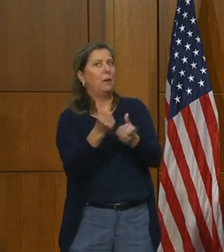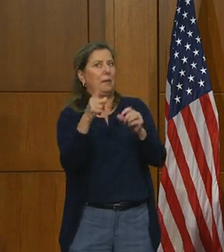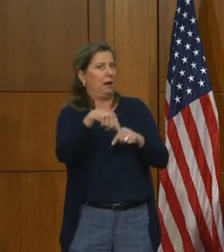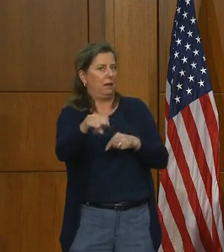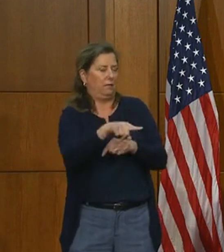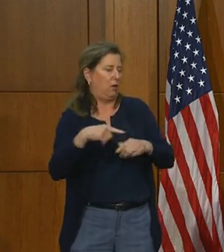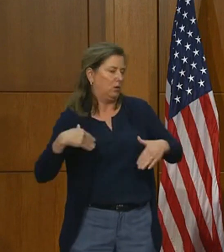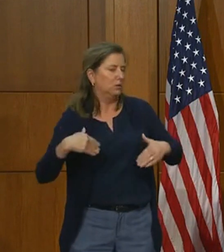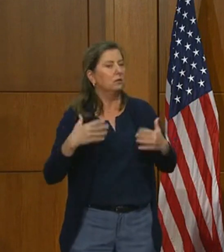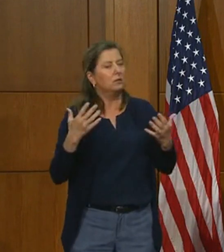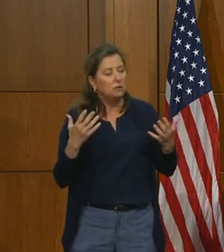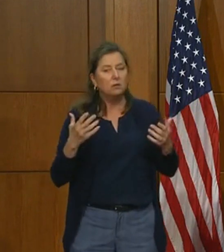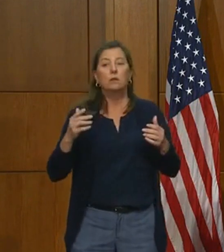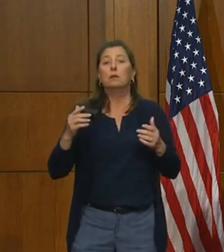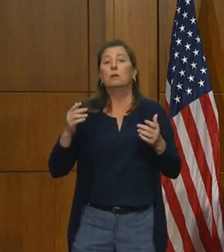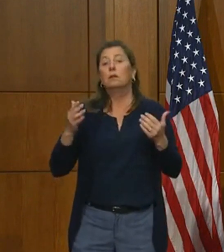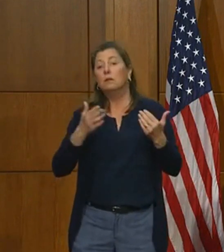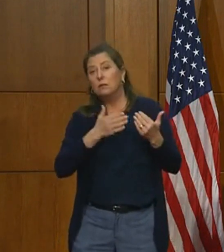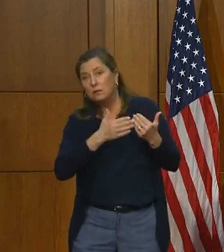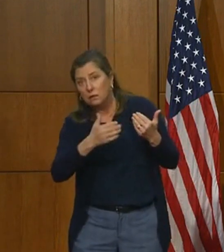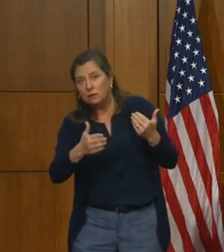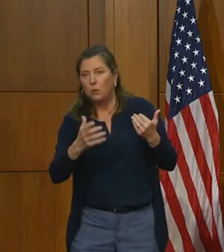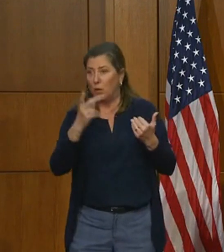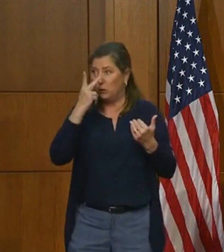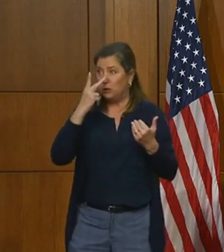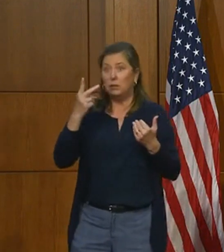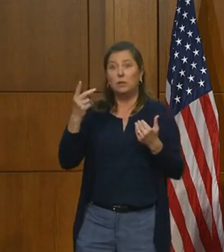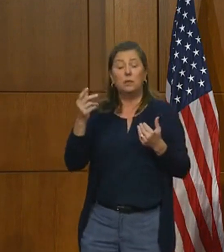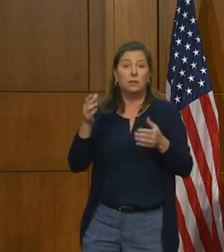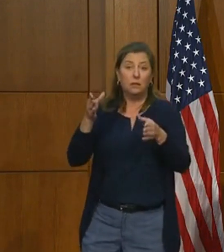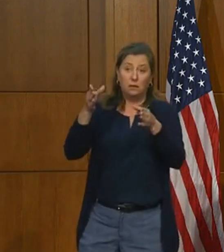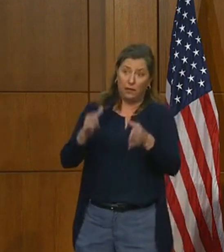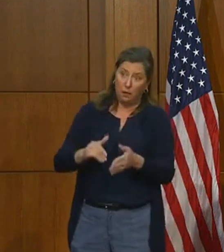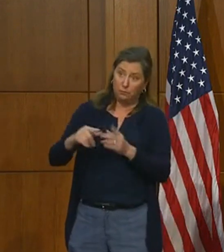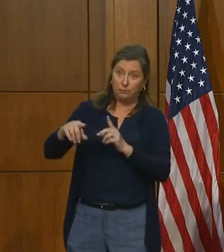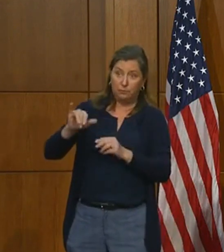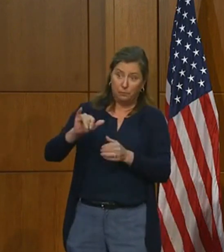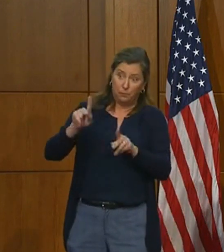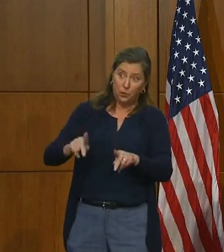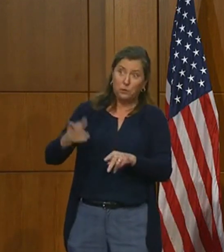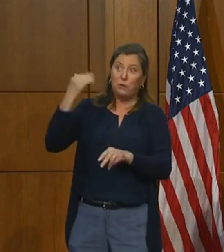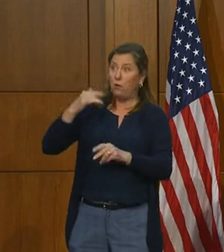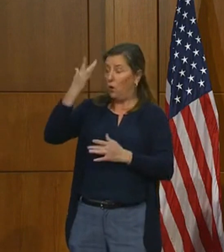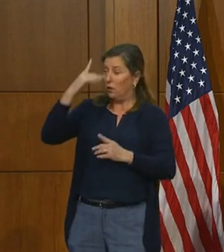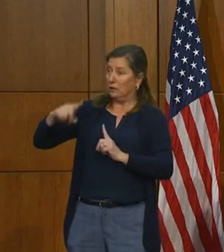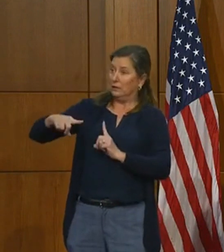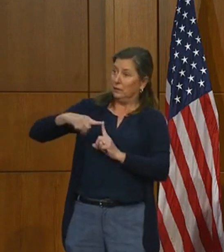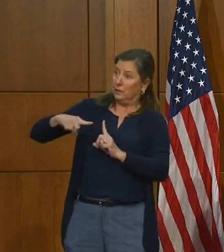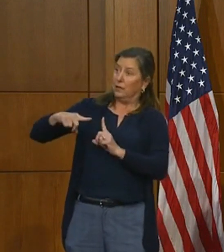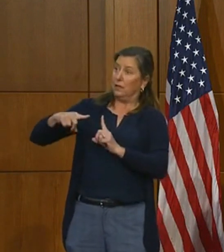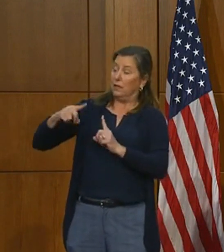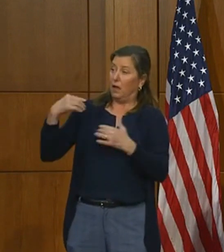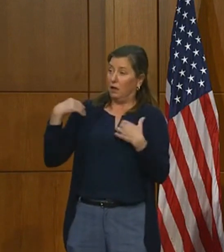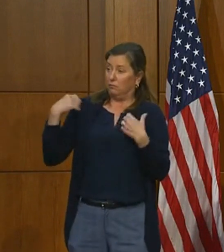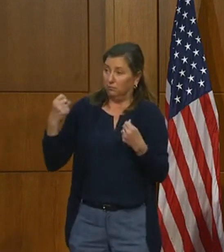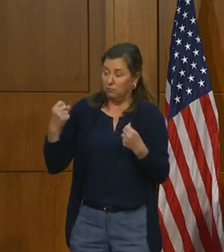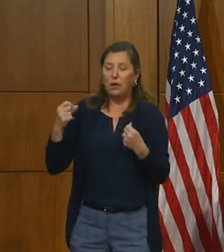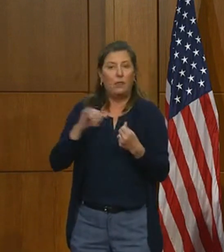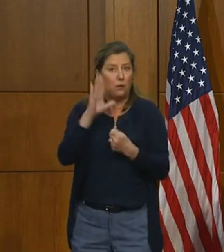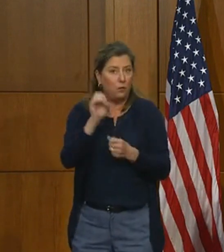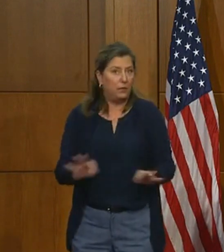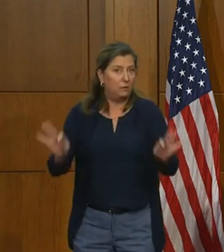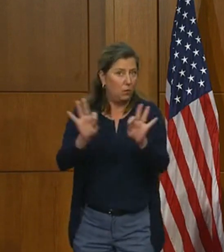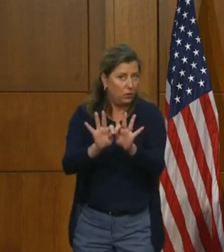tests. But as we move forward to see if someone has had the virus in the past, it'll actually be very